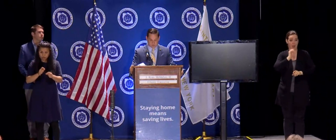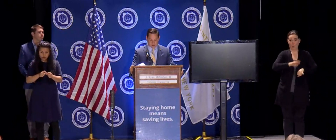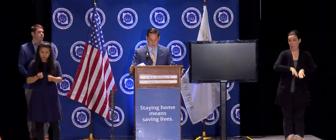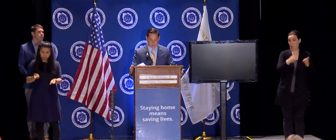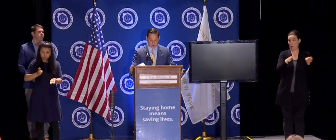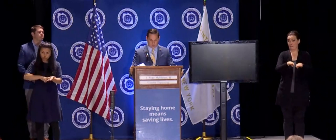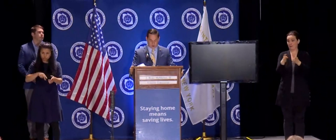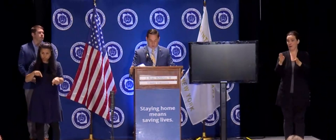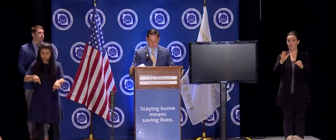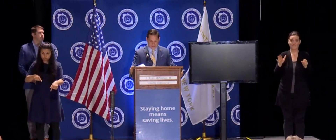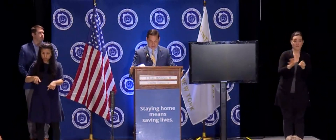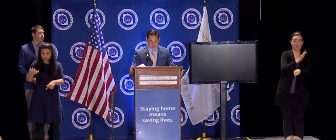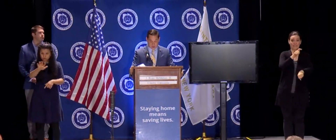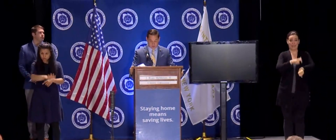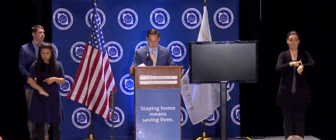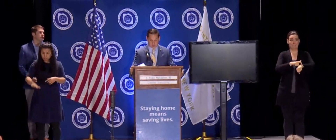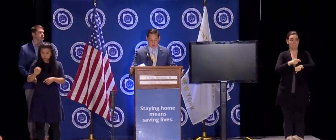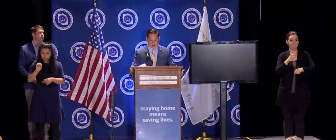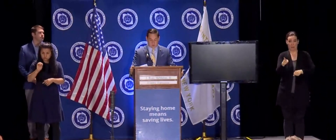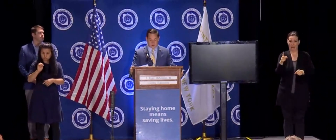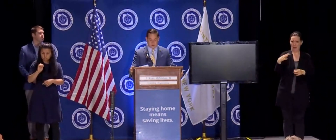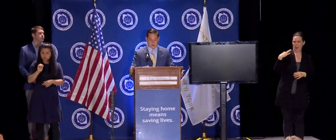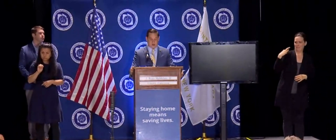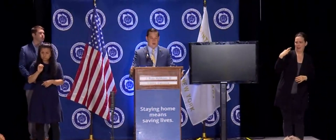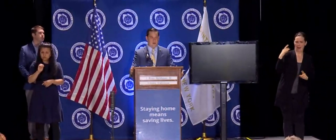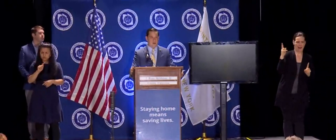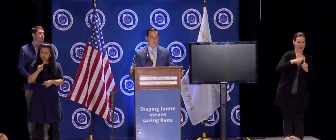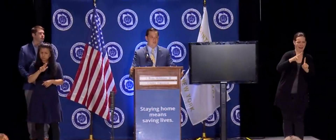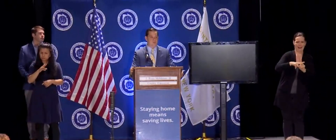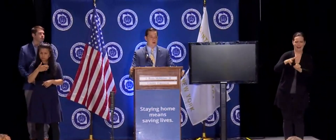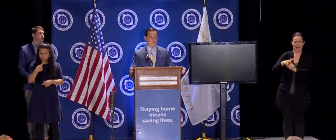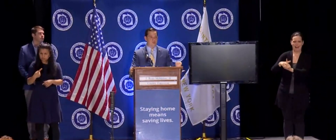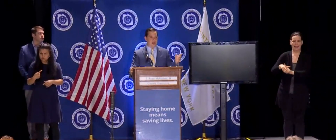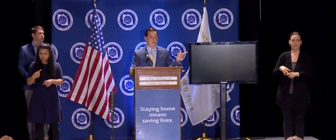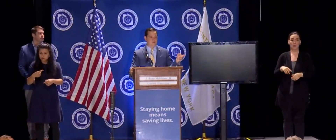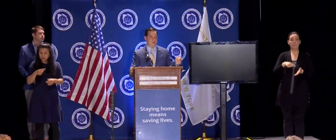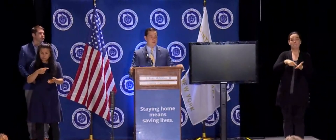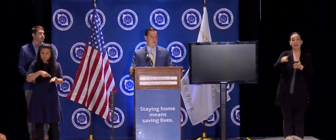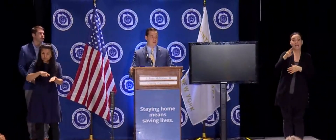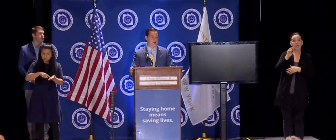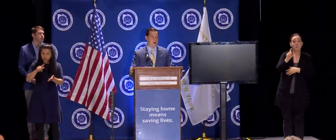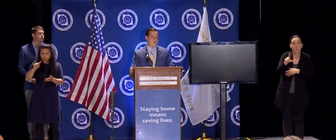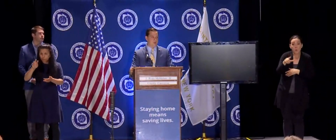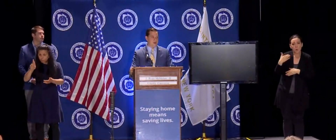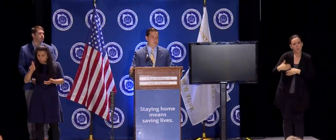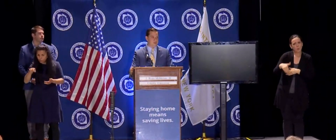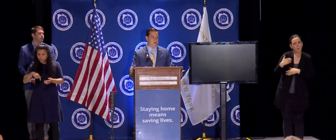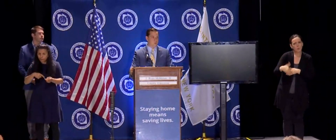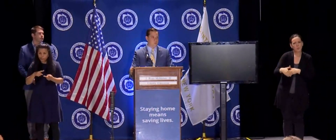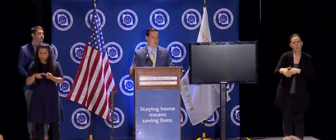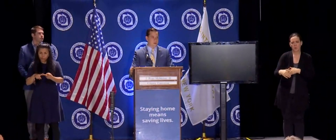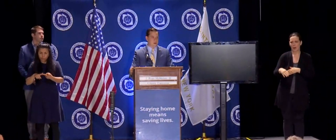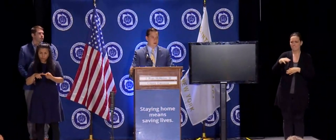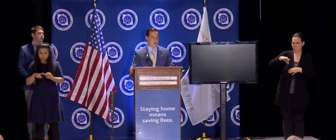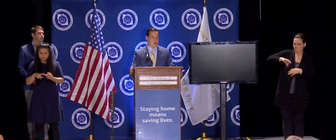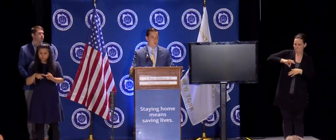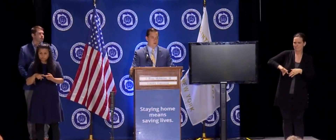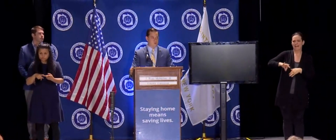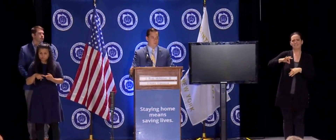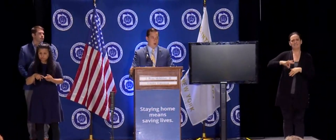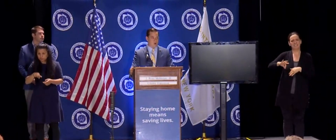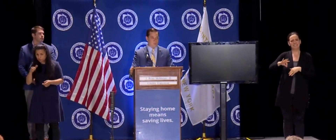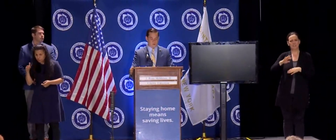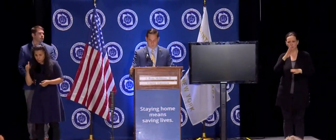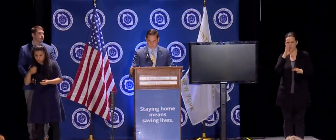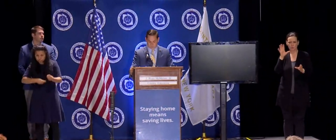million of new payroll over 10 years. When you look at all the other spin-off jobs from this project, it will be